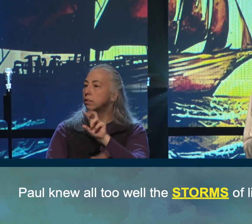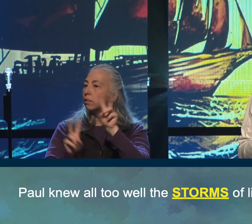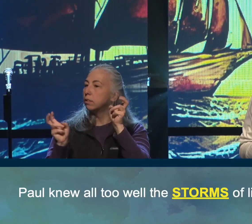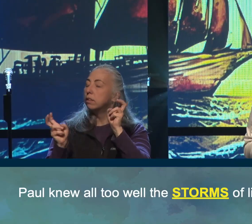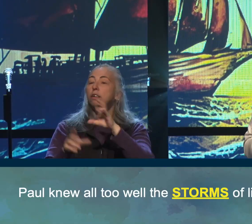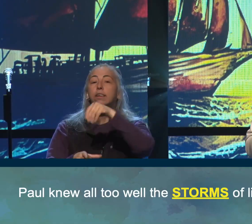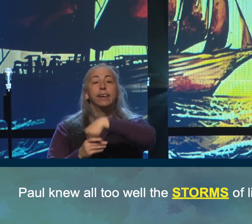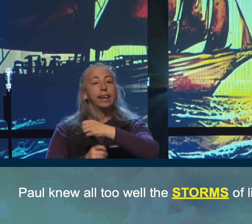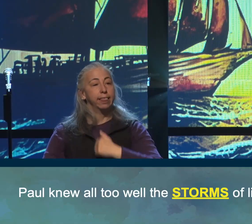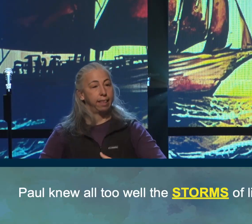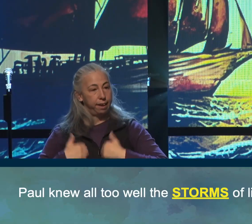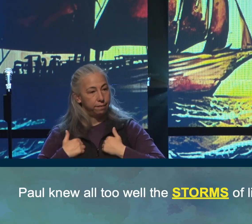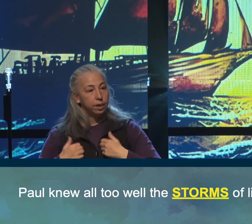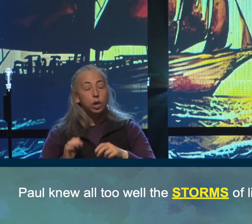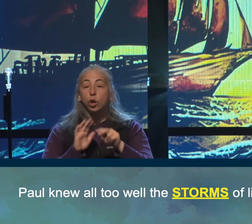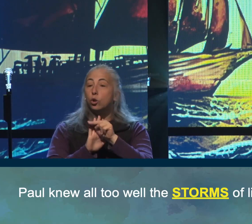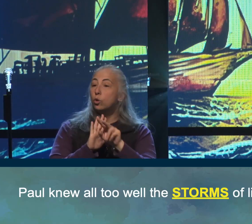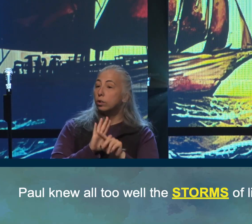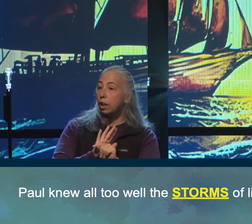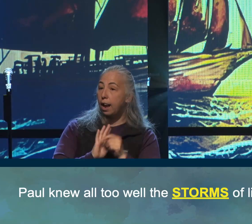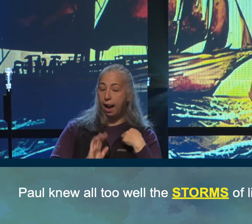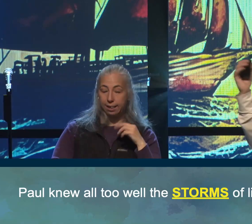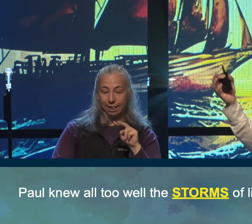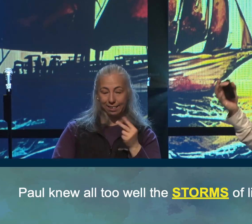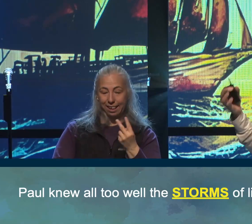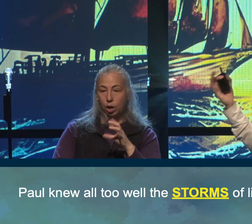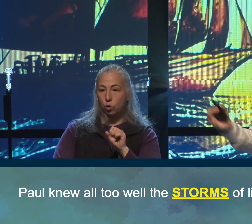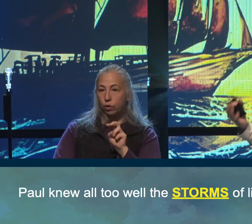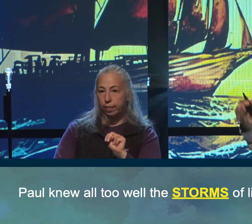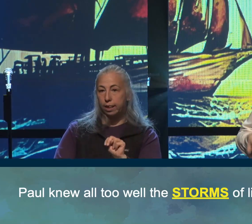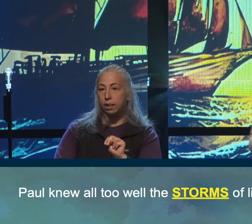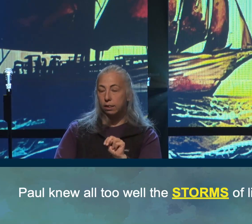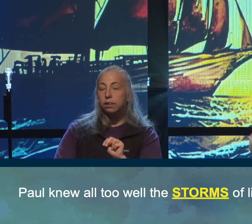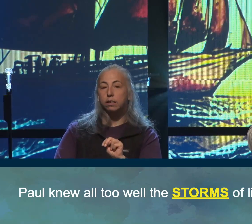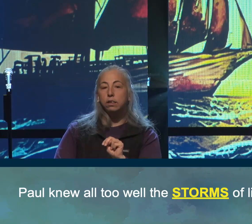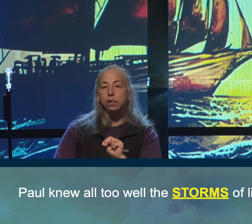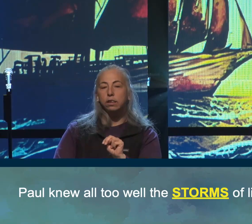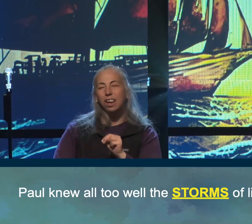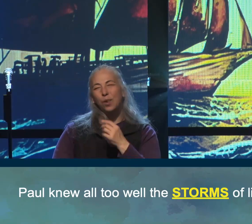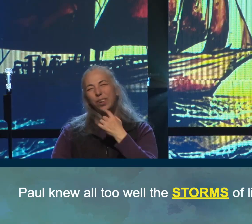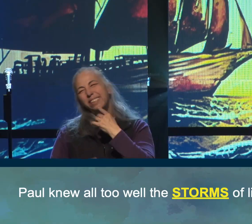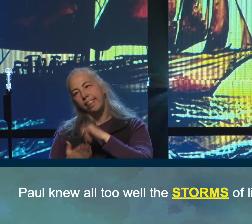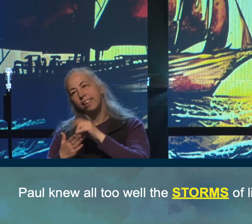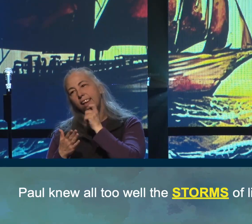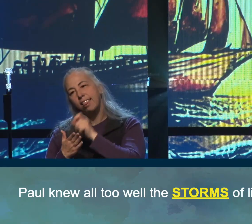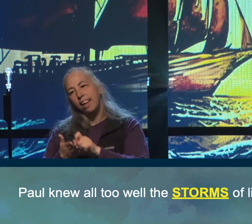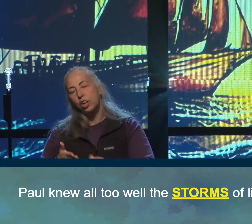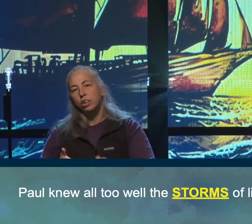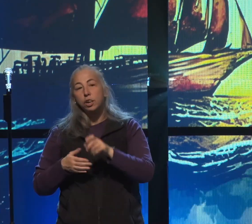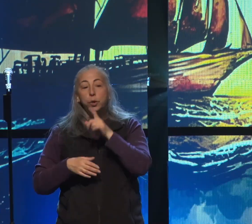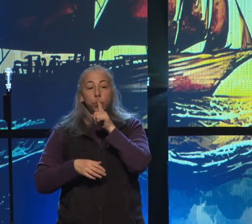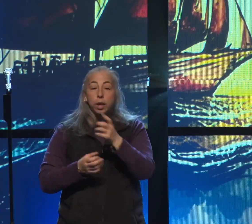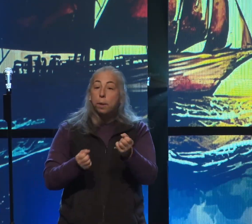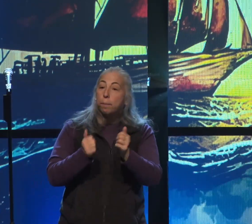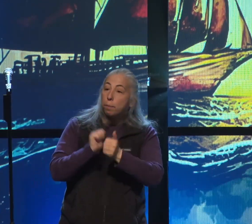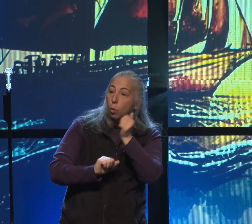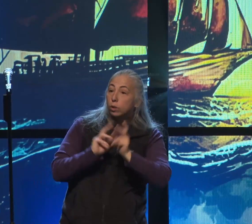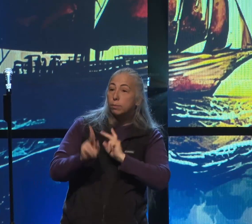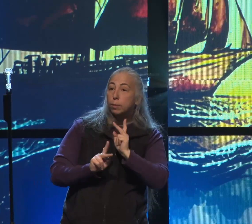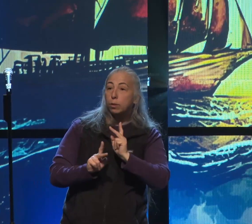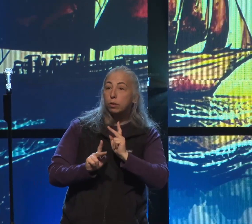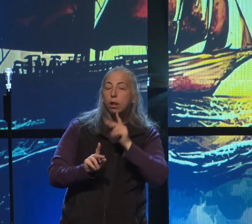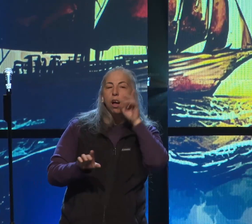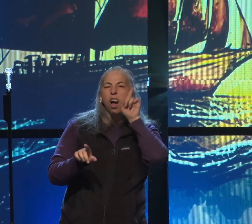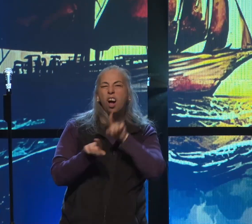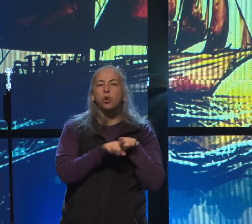in the New Testament called 2 Corinthians, it's a letter. We call it a letter, but most scholars actually agree that it's 3 letters that have